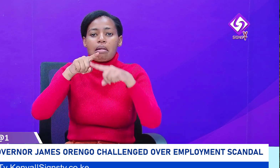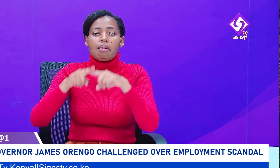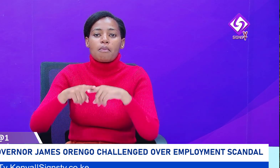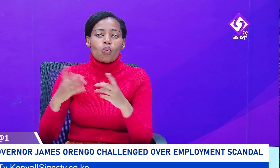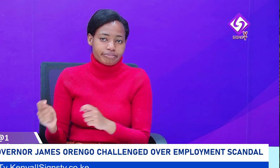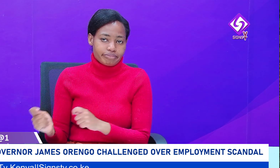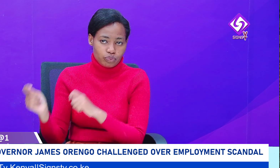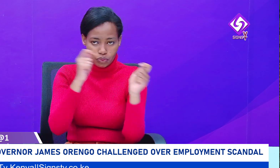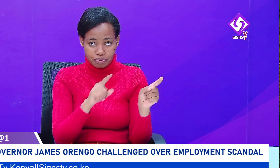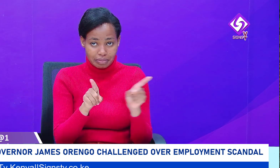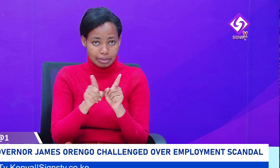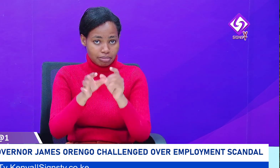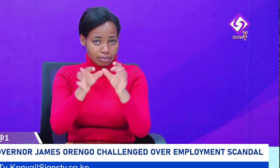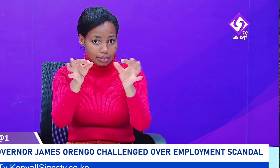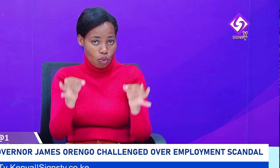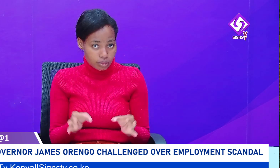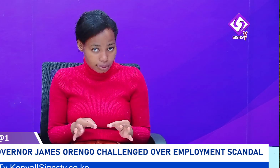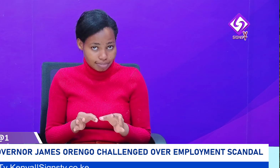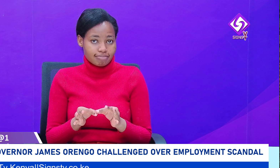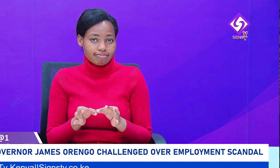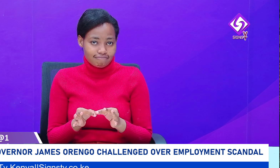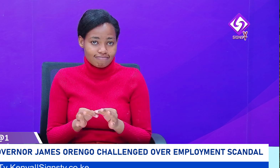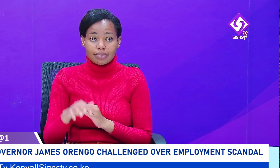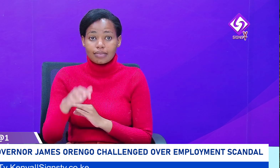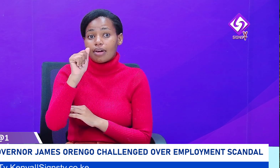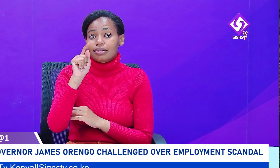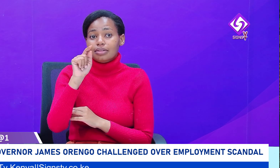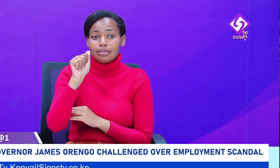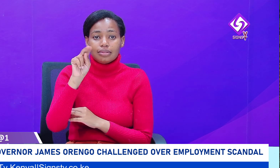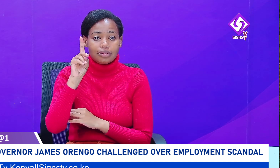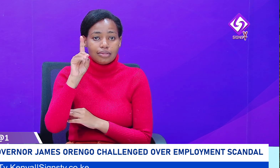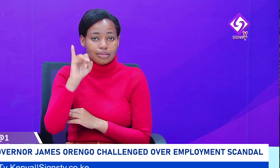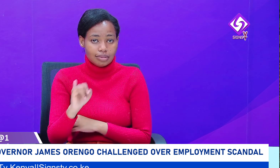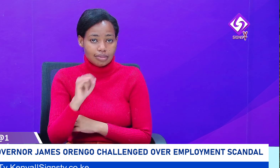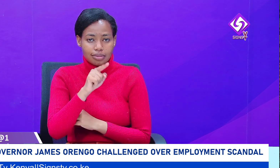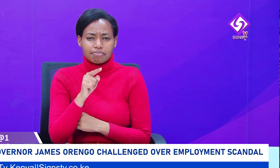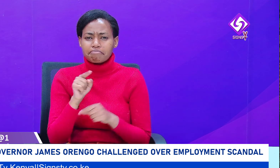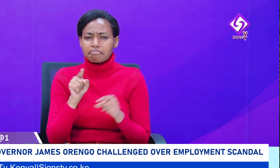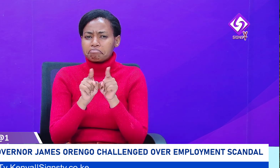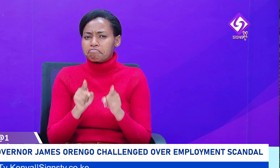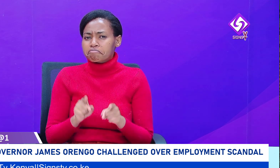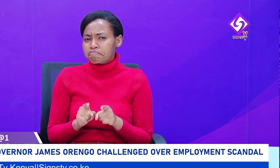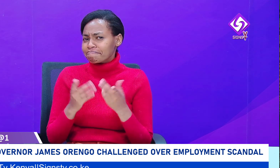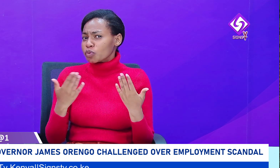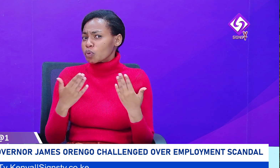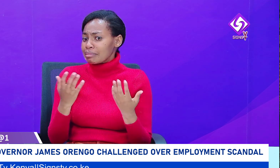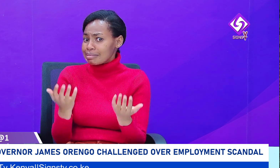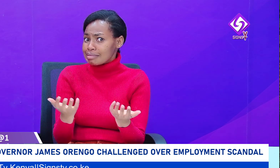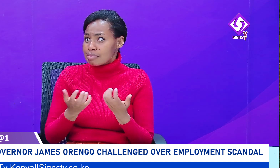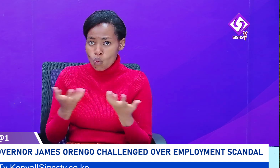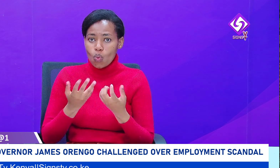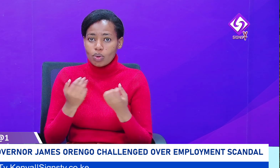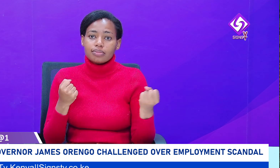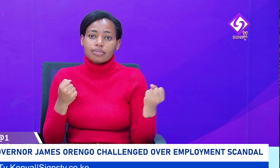demanding transparency and accountability. Atandi stated that if Orengo wants support